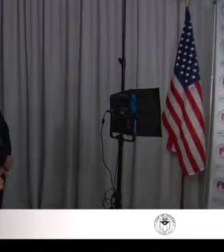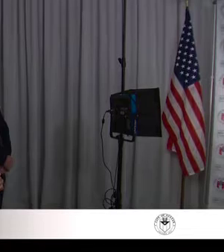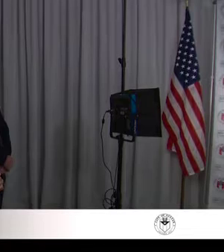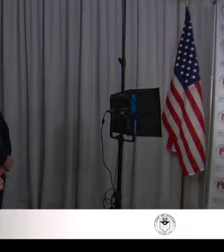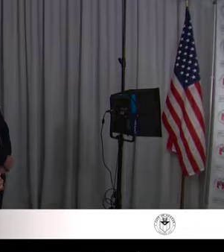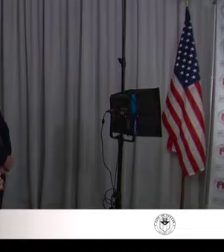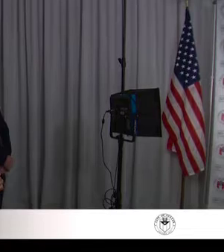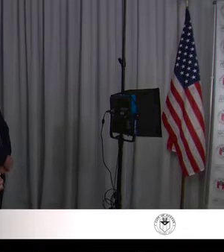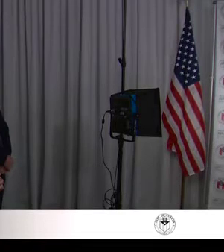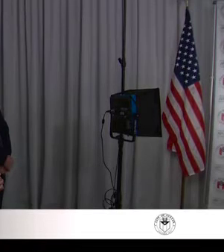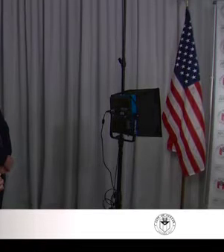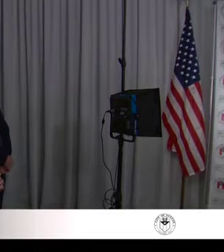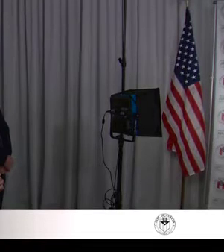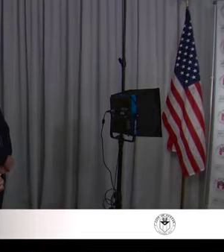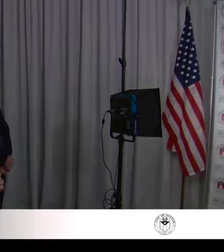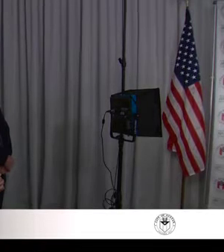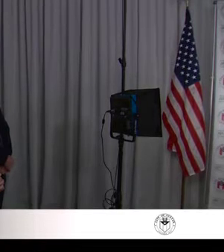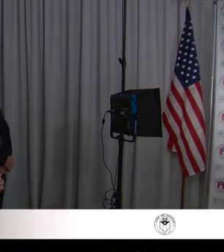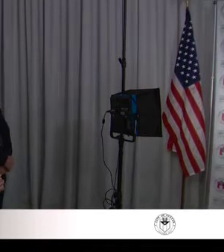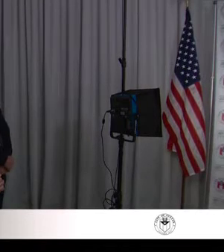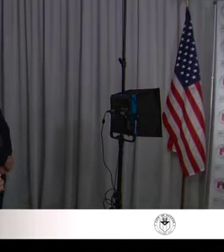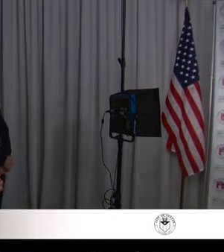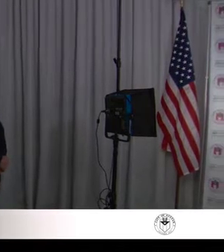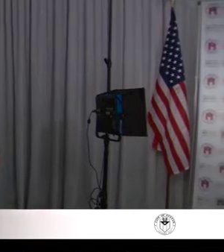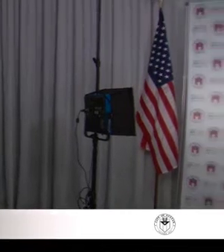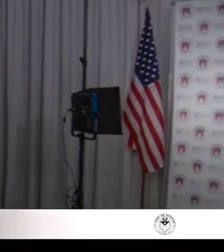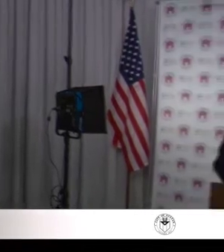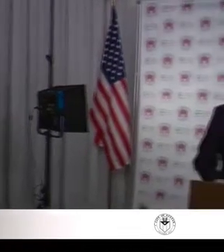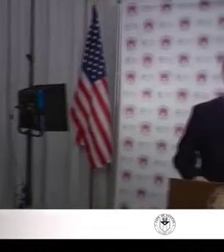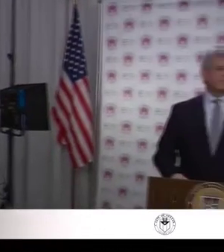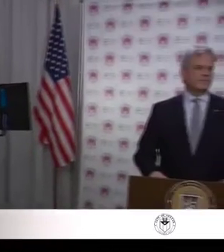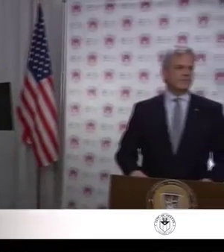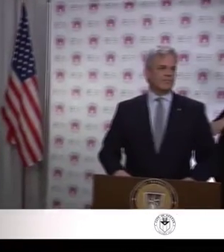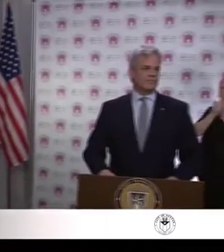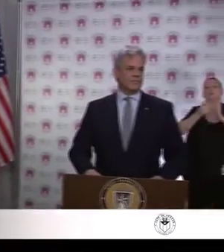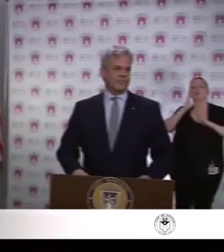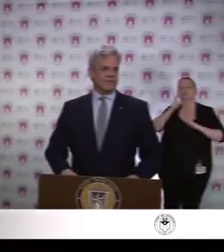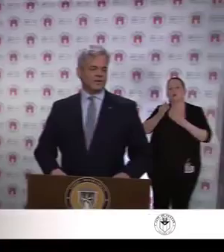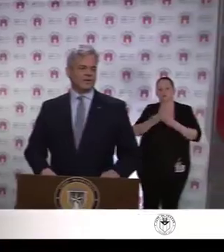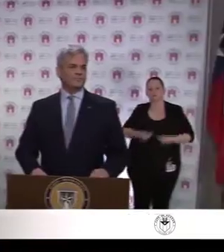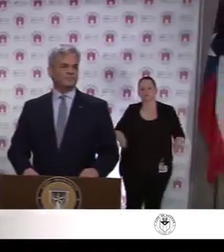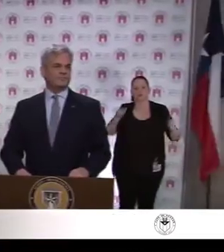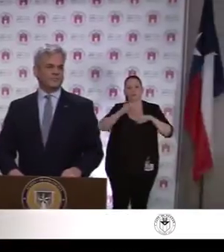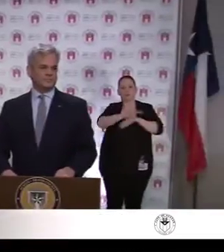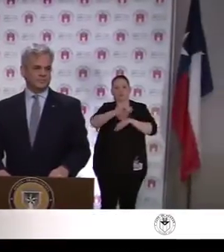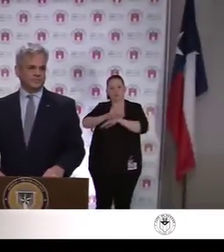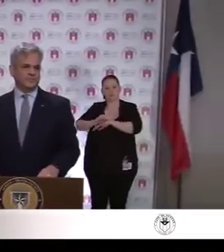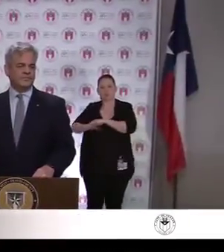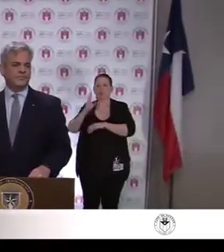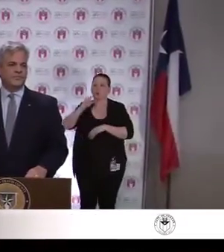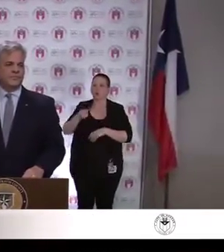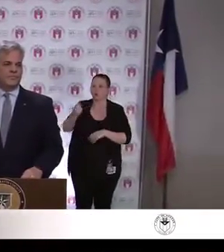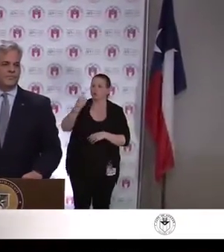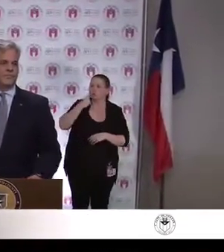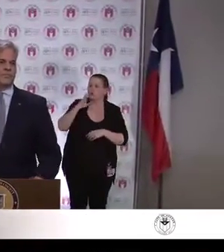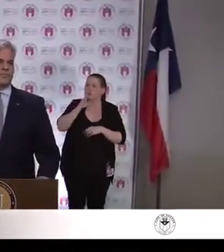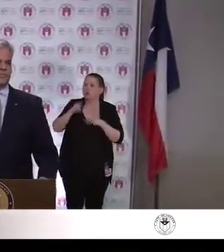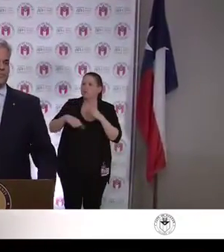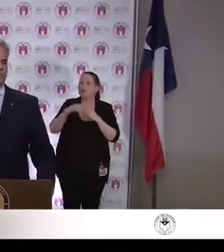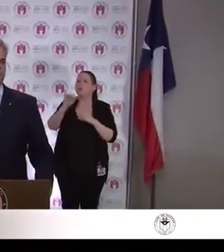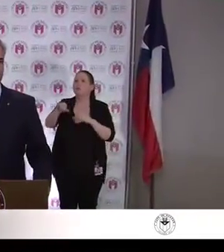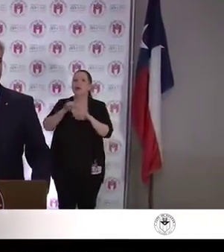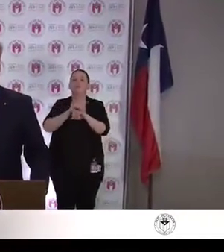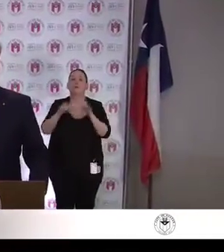as we all know, thousands of workers. How will the city mitigate those effects? I know you have just talked about some of that. But I think for